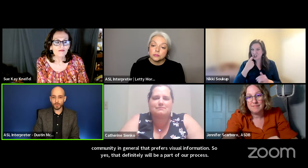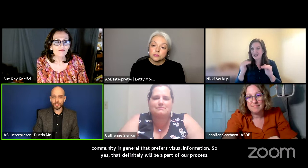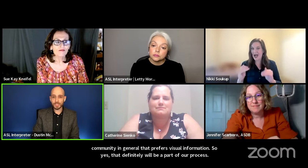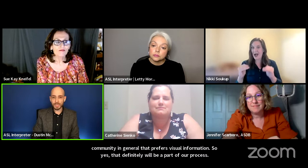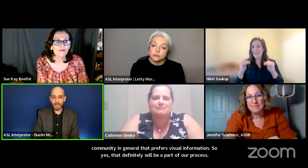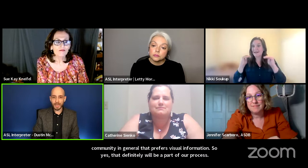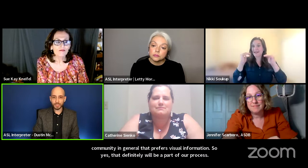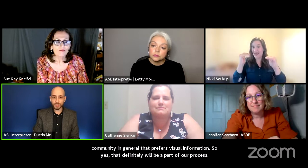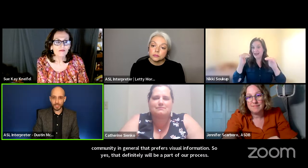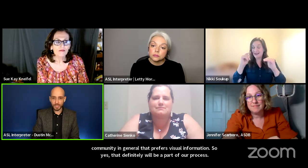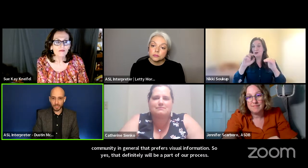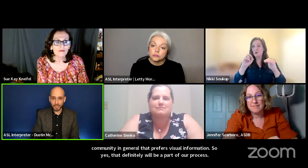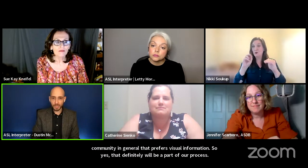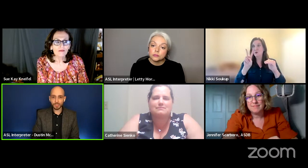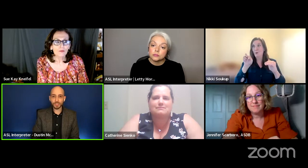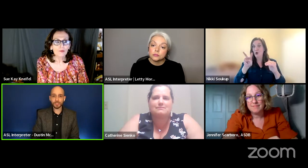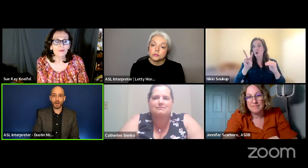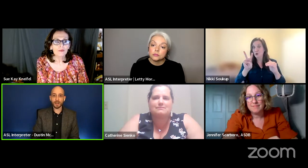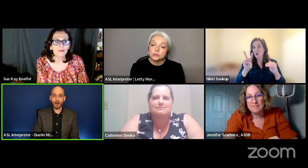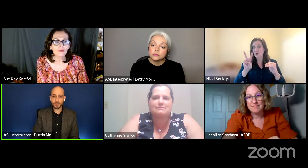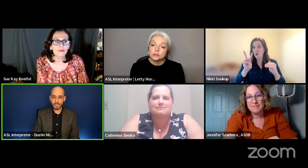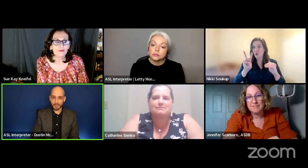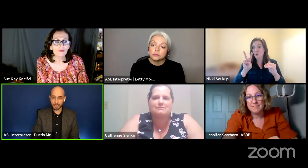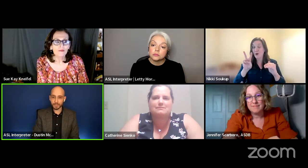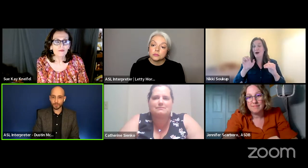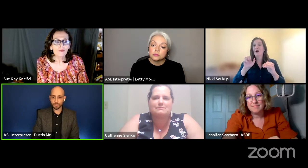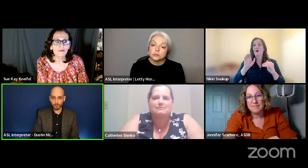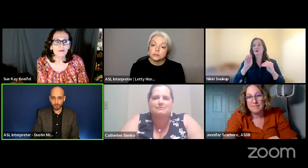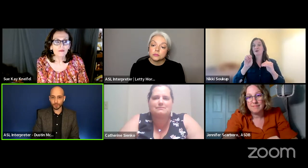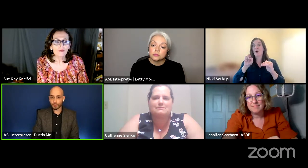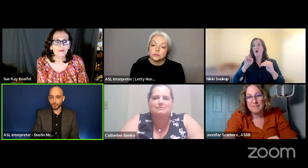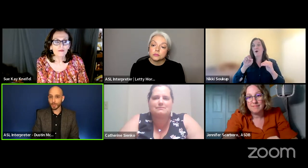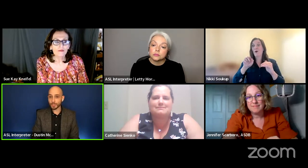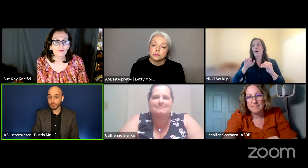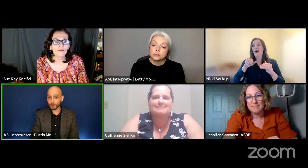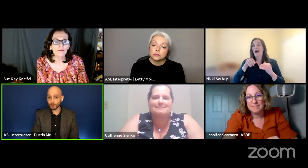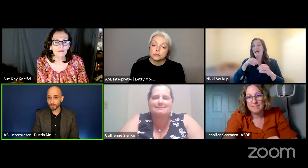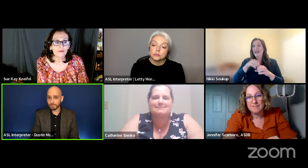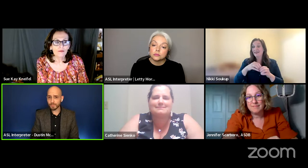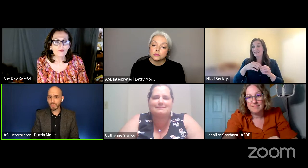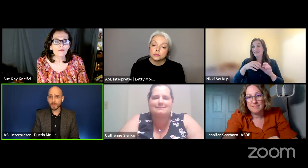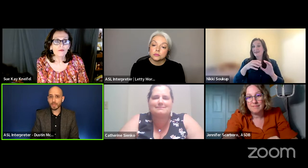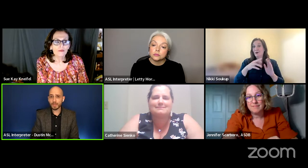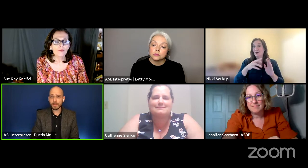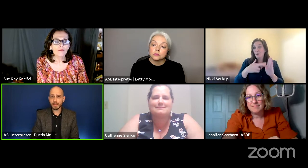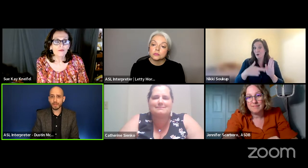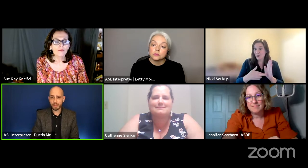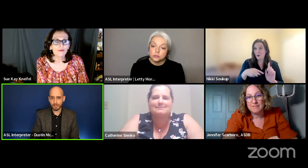because WCAG just got updated to version 2.2.